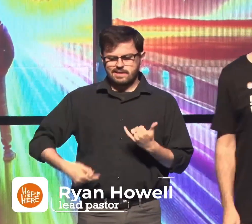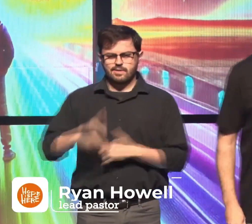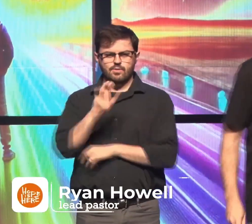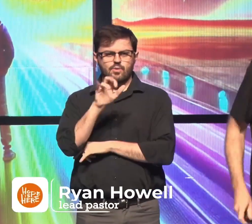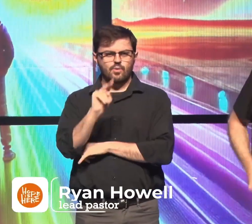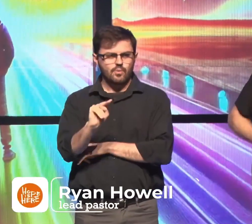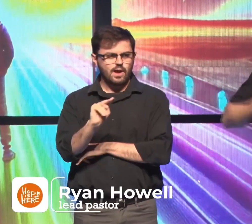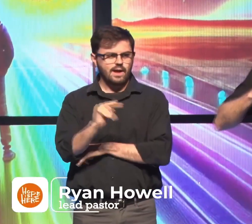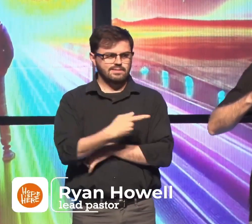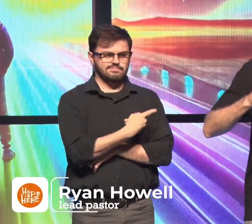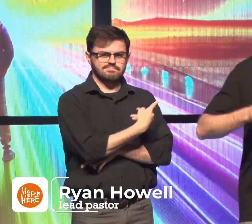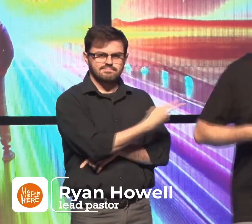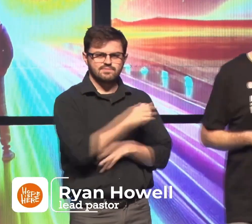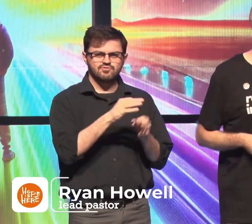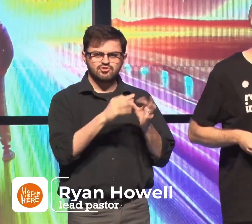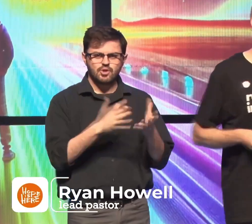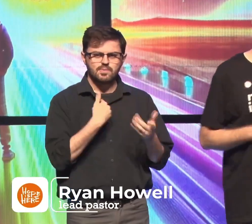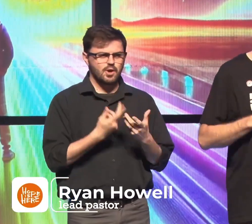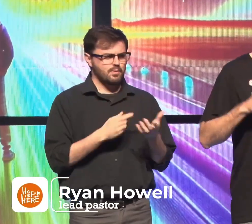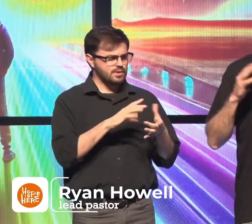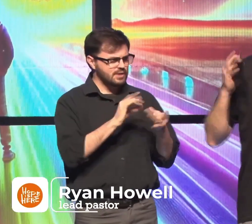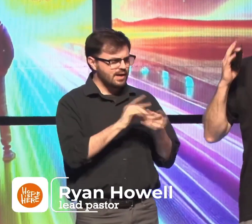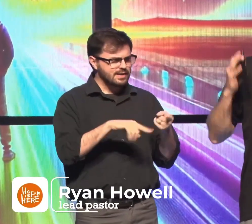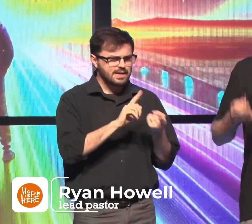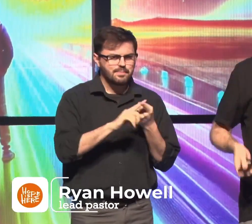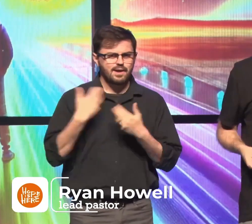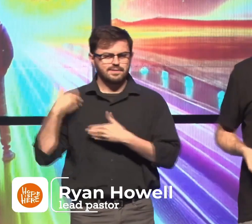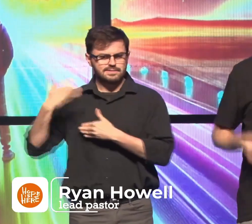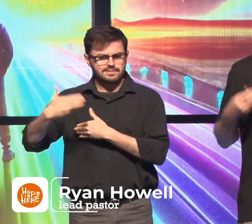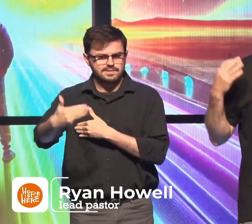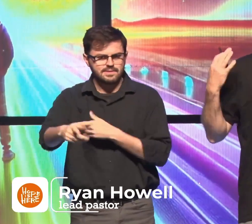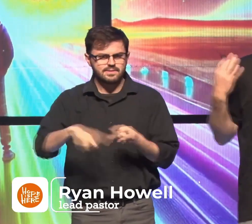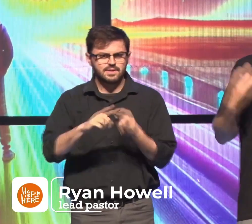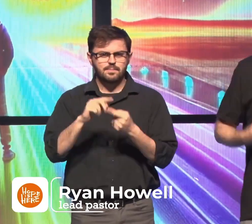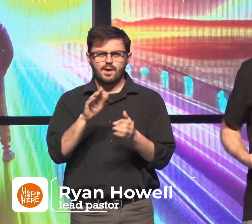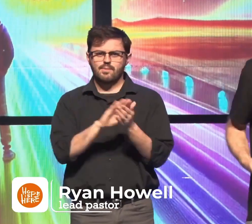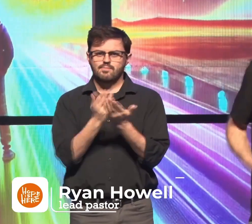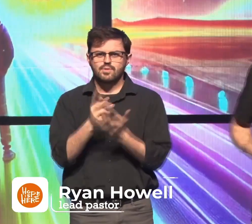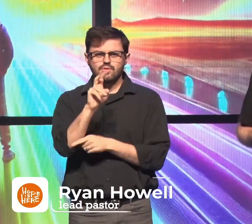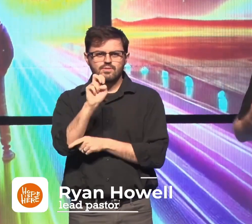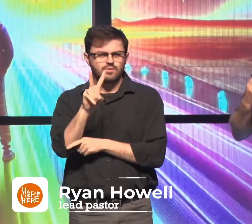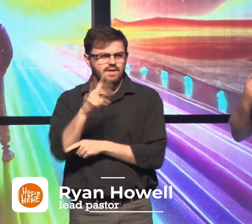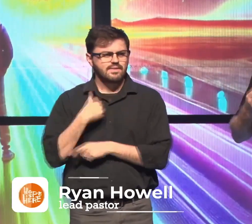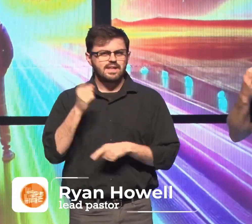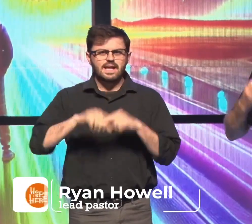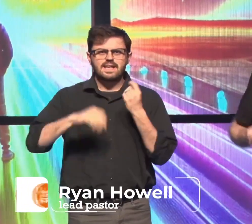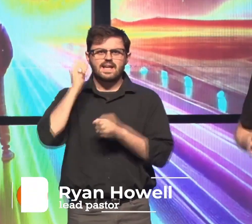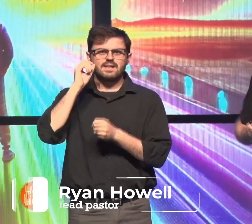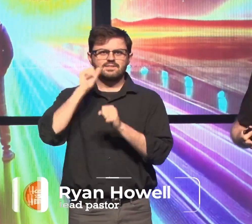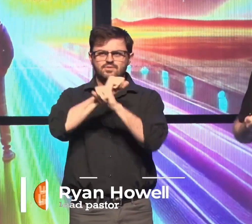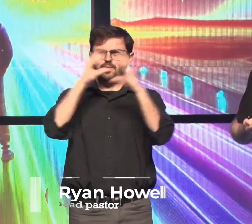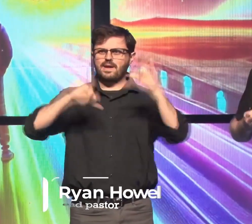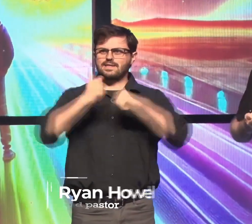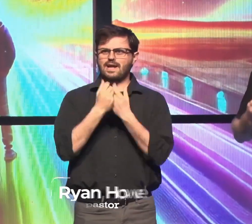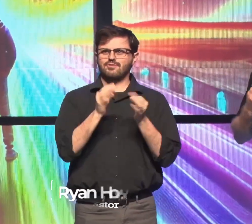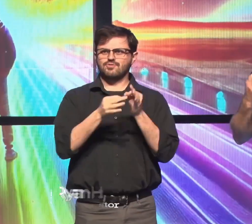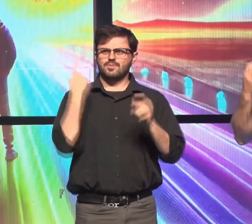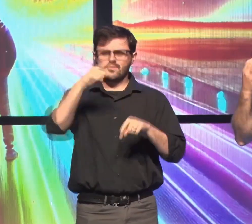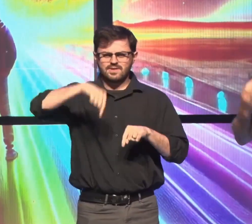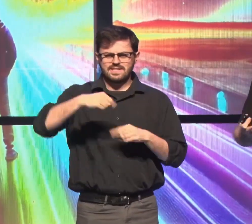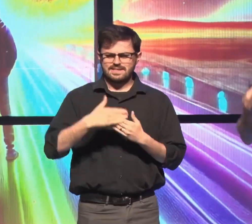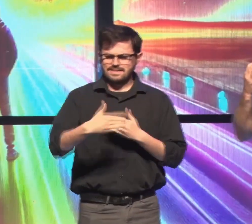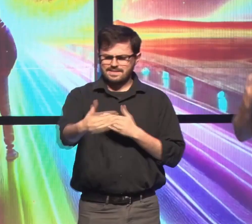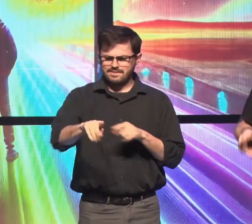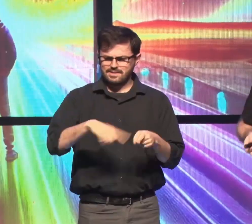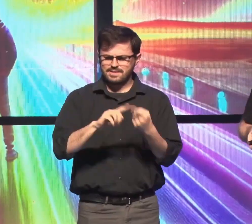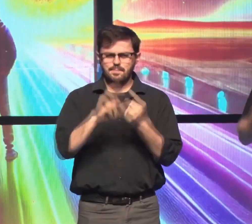just chatting about this series on the Revelation. It has all kinds. I couldn't imagine trying to be an ASL interpreter for this message series on